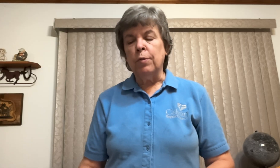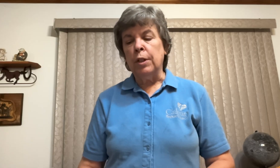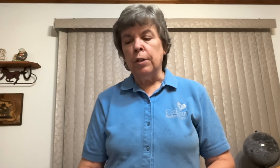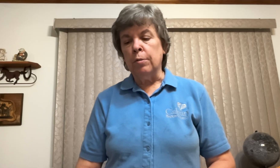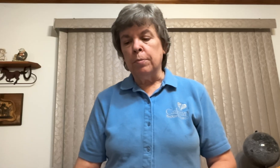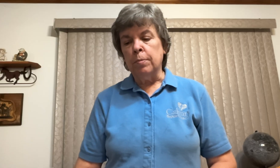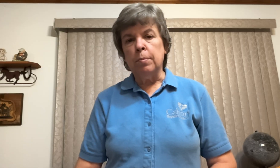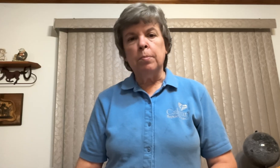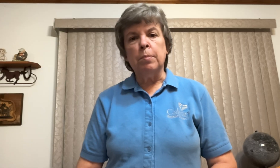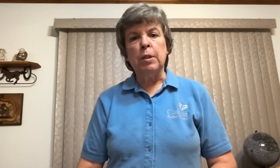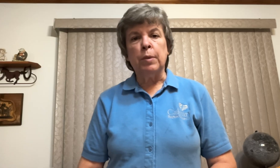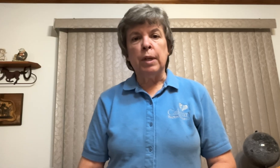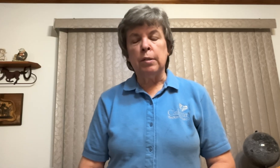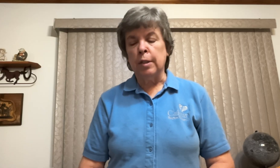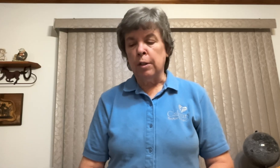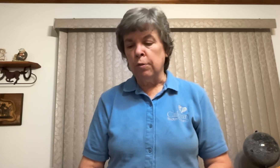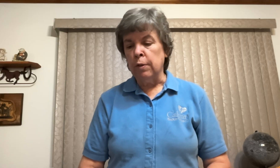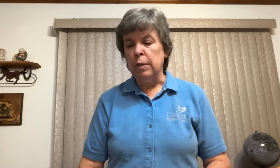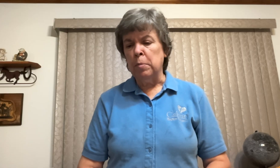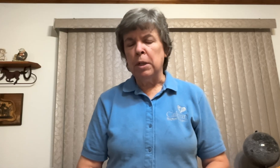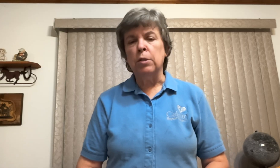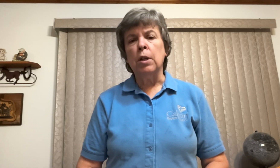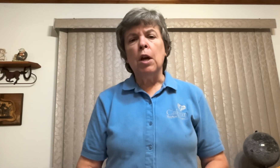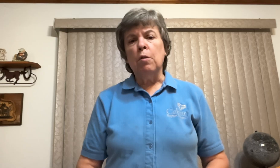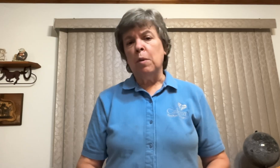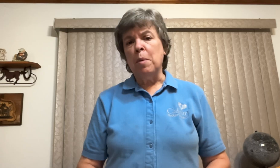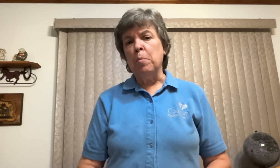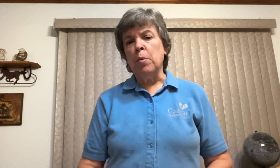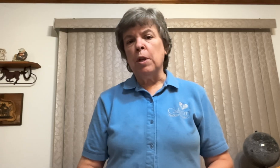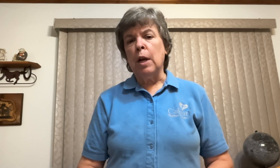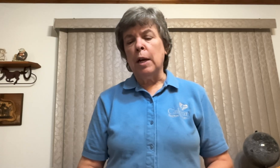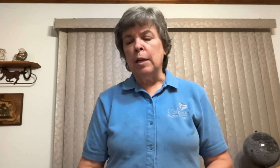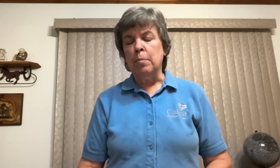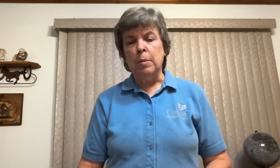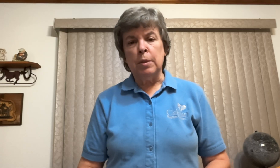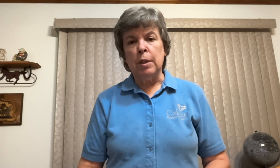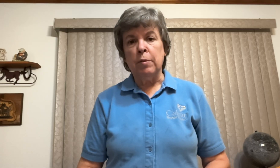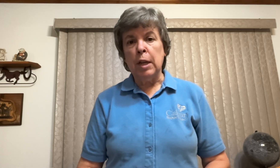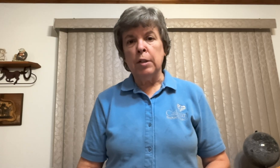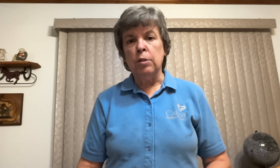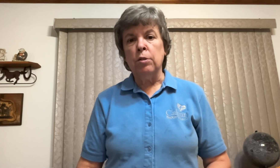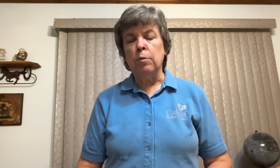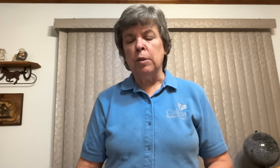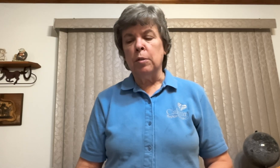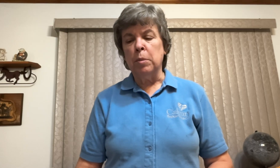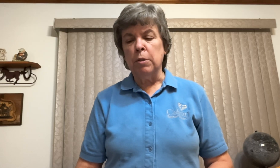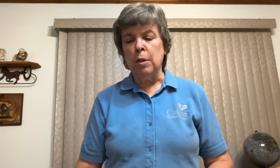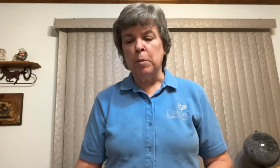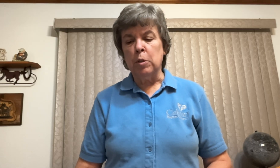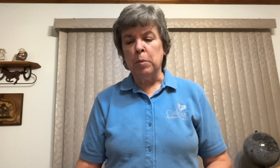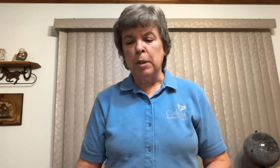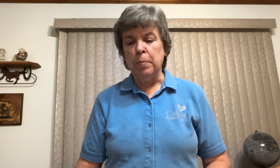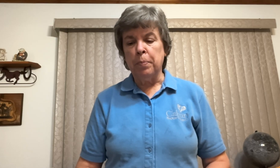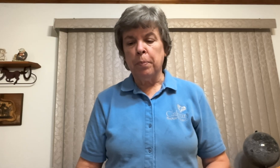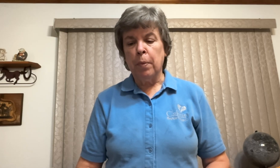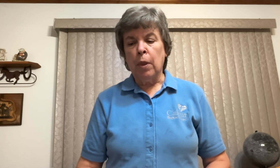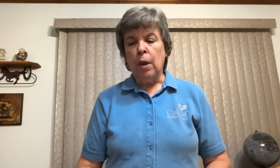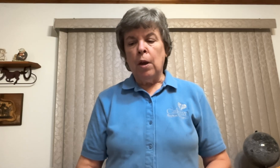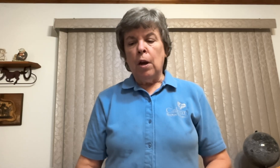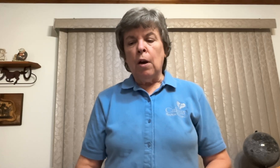video because we have to stand for 15 minutes. Remember that I am left-handed, so you want to mirror image me. All right,